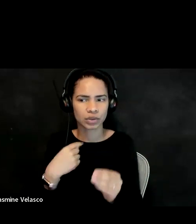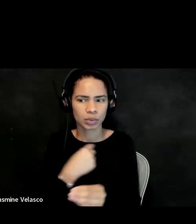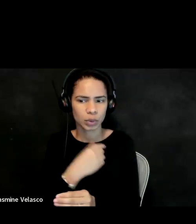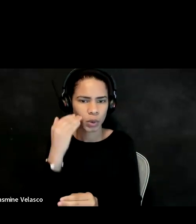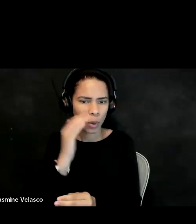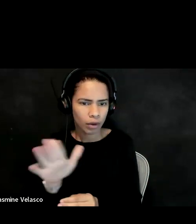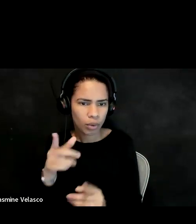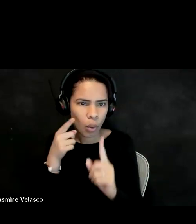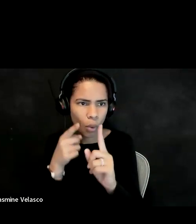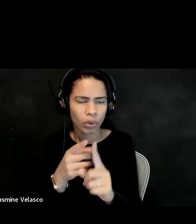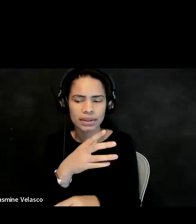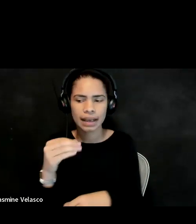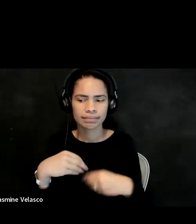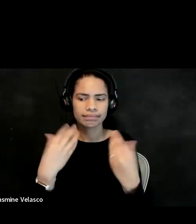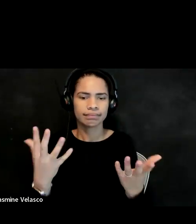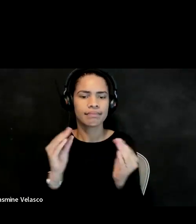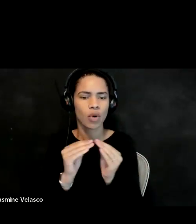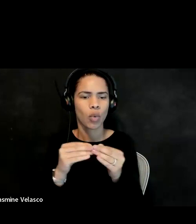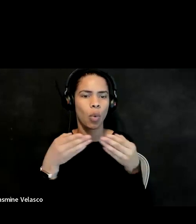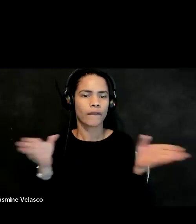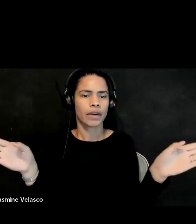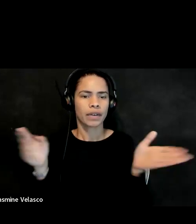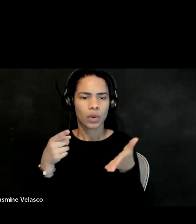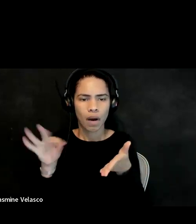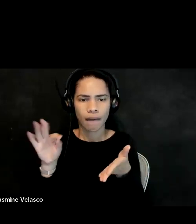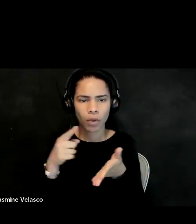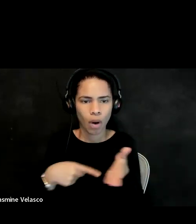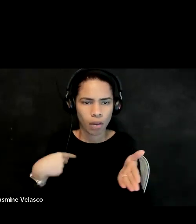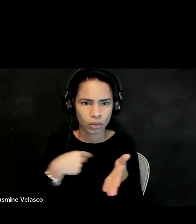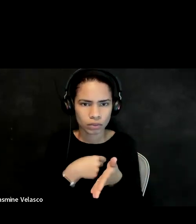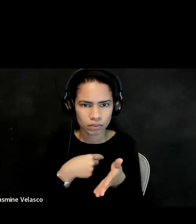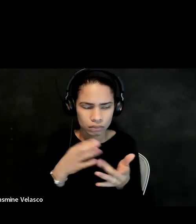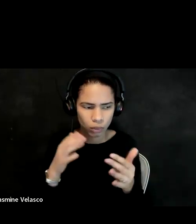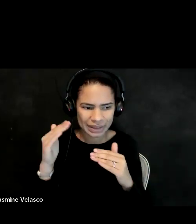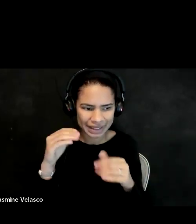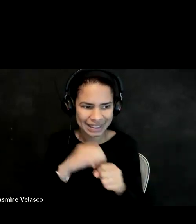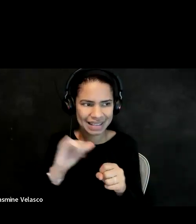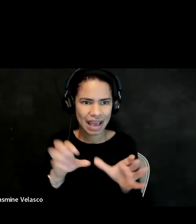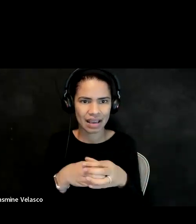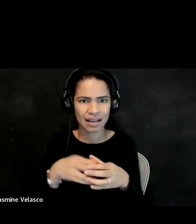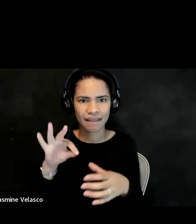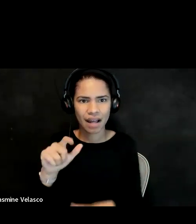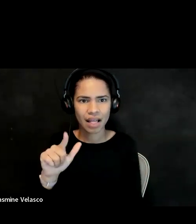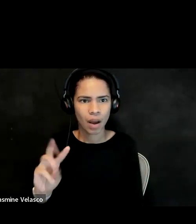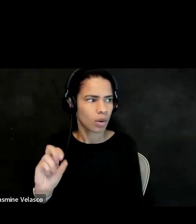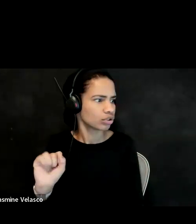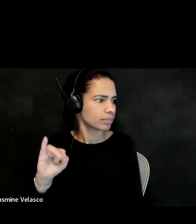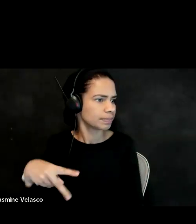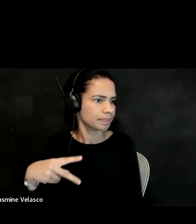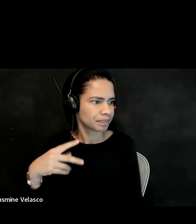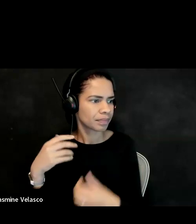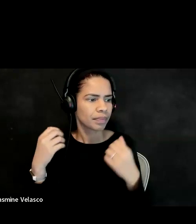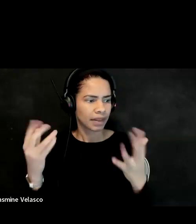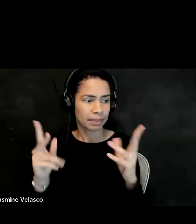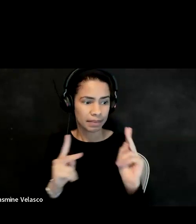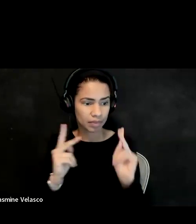goals are, and to give them an overview of like what is expected of a fellowship. I think a lot of students are surprised that we